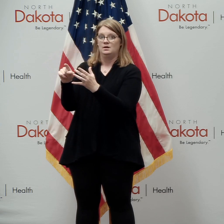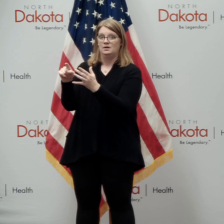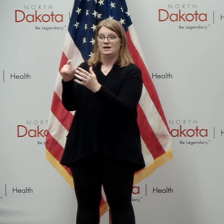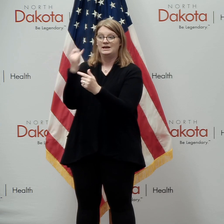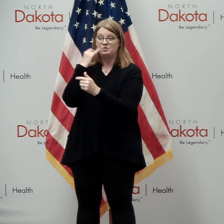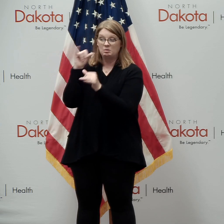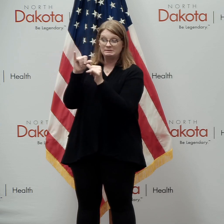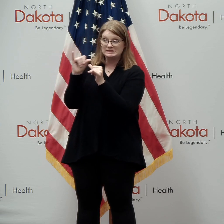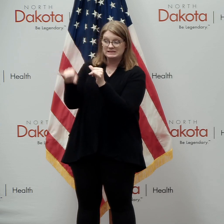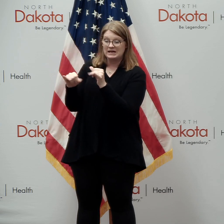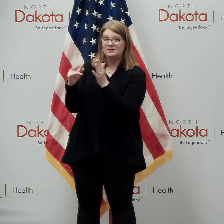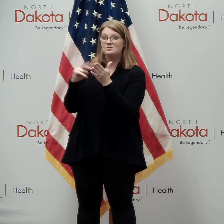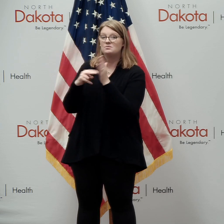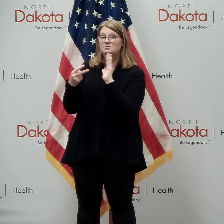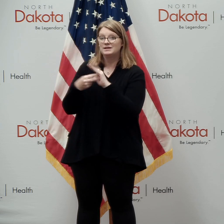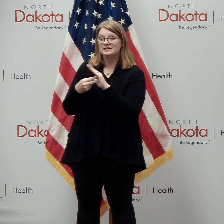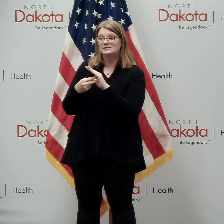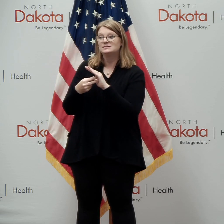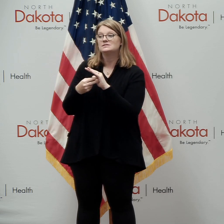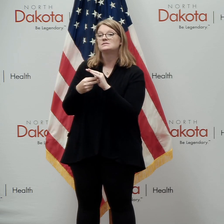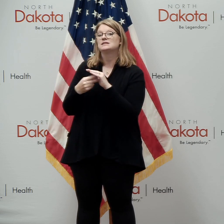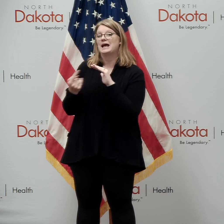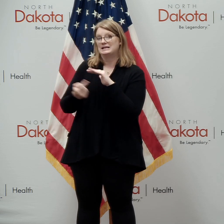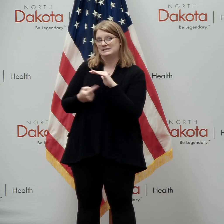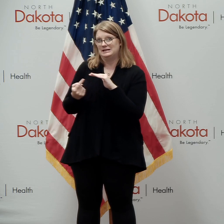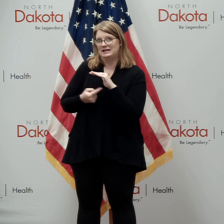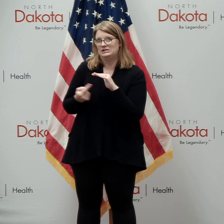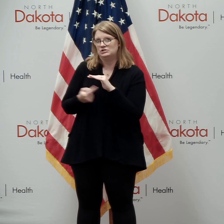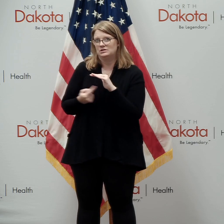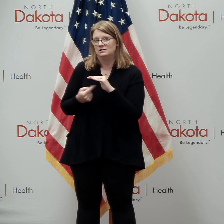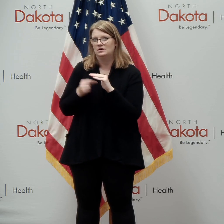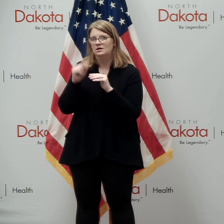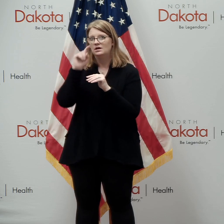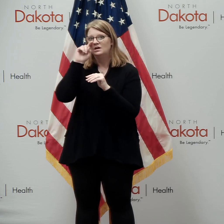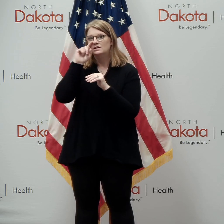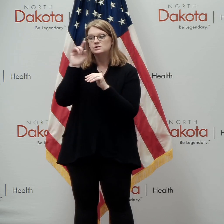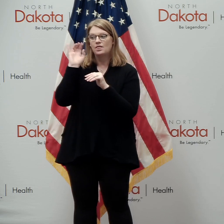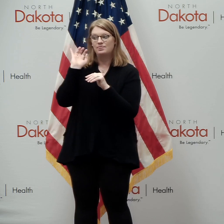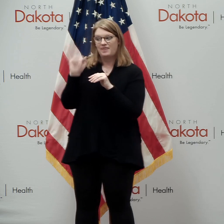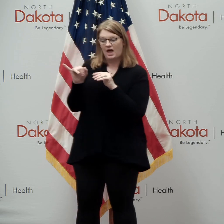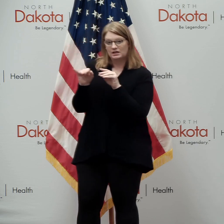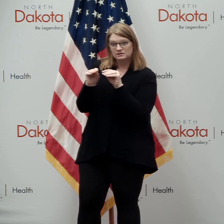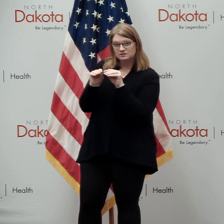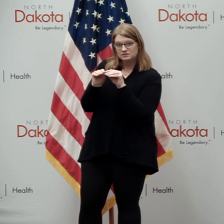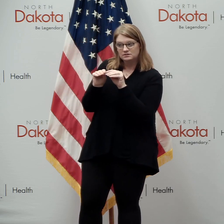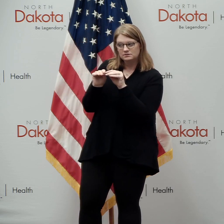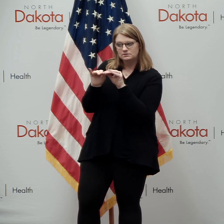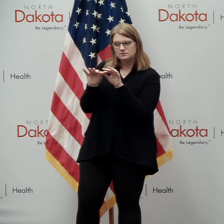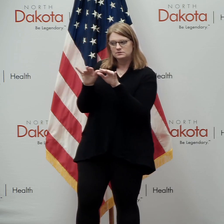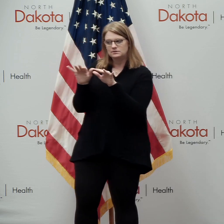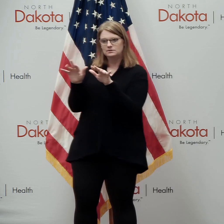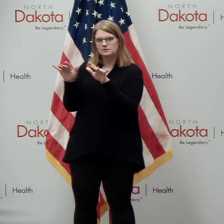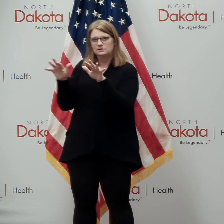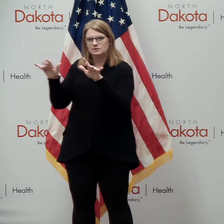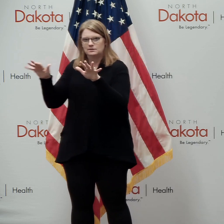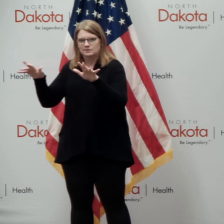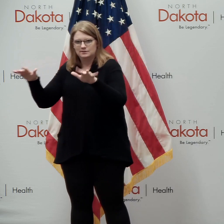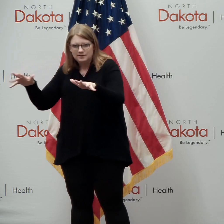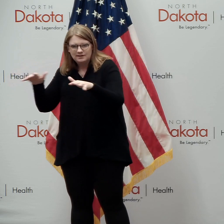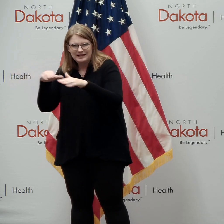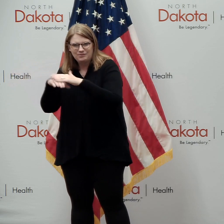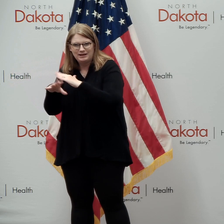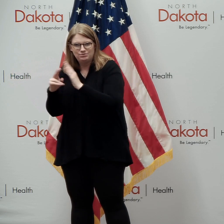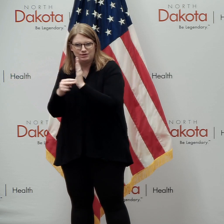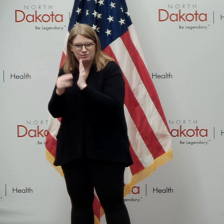choices by business leaders in the community, because we wouldn't want that level of spread to start moving into a vulnerable population.